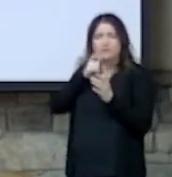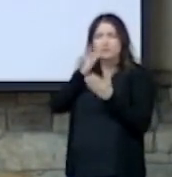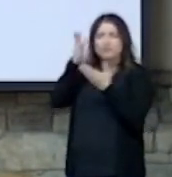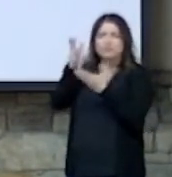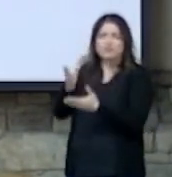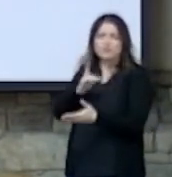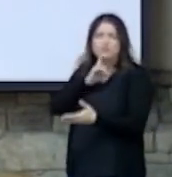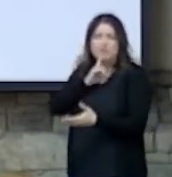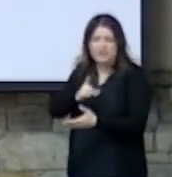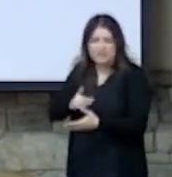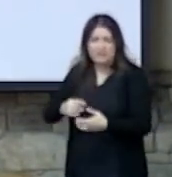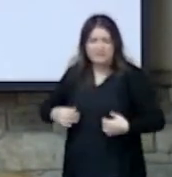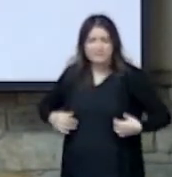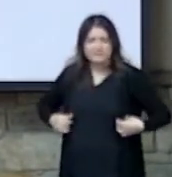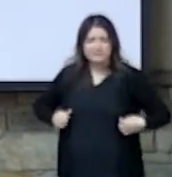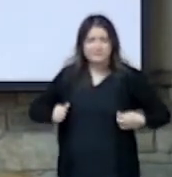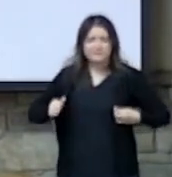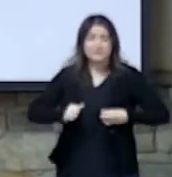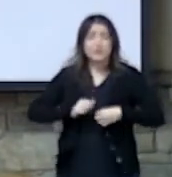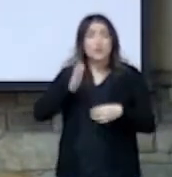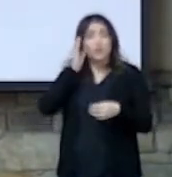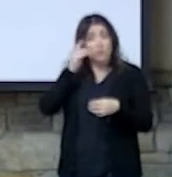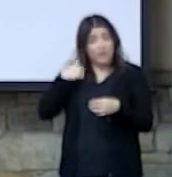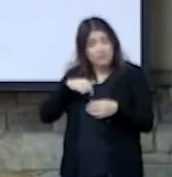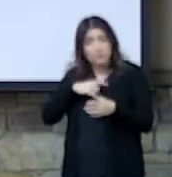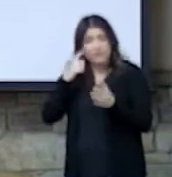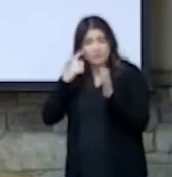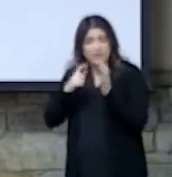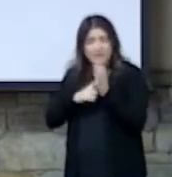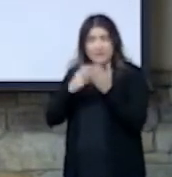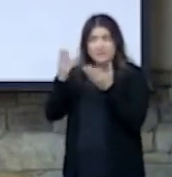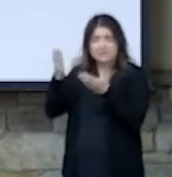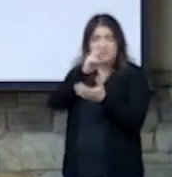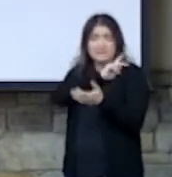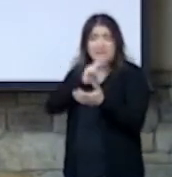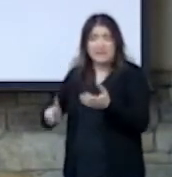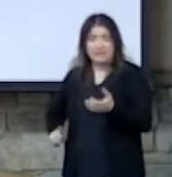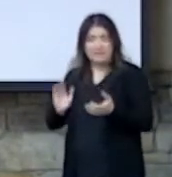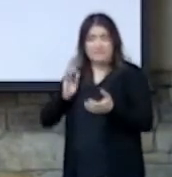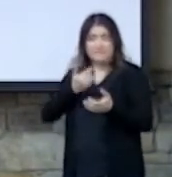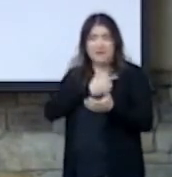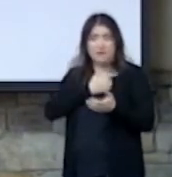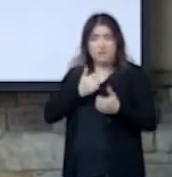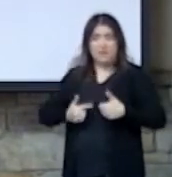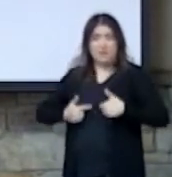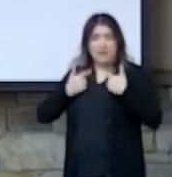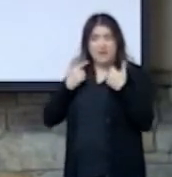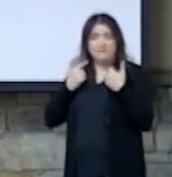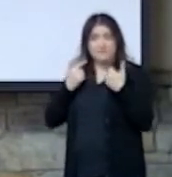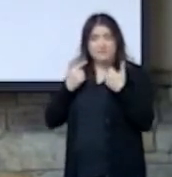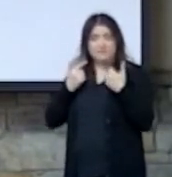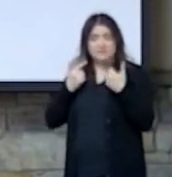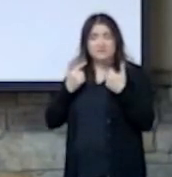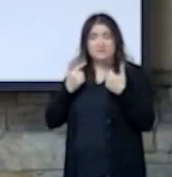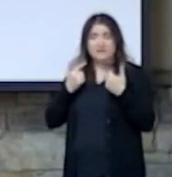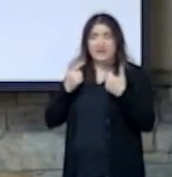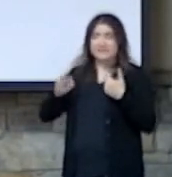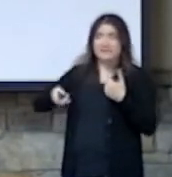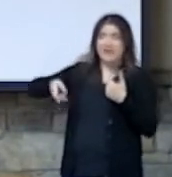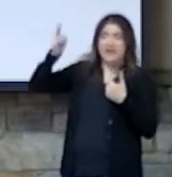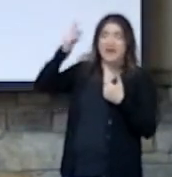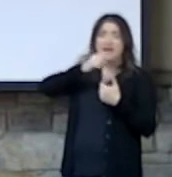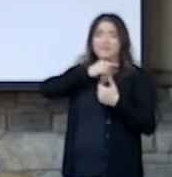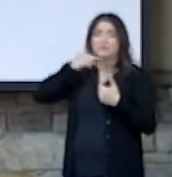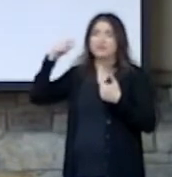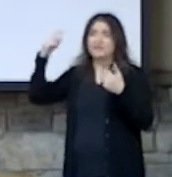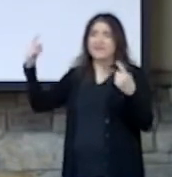is? Will we recognize Him as King of our lives, as the priest, the high priest that intercedes